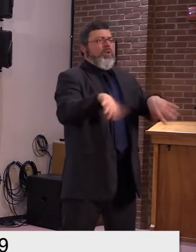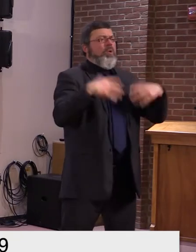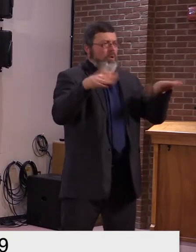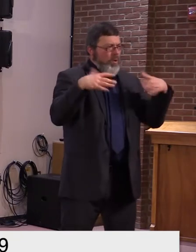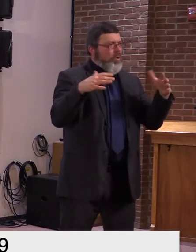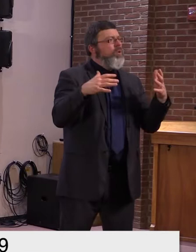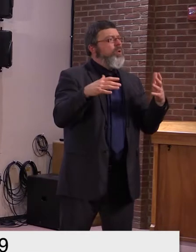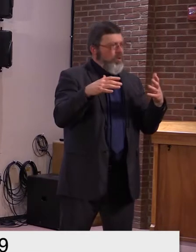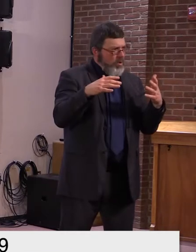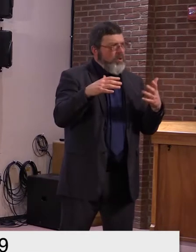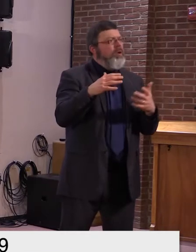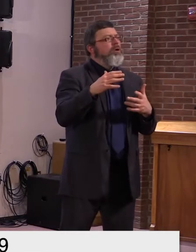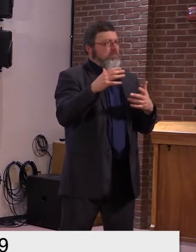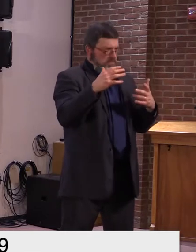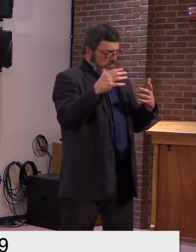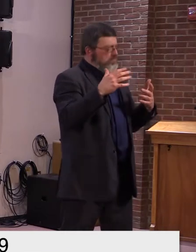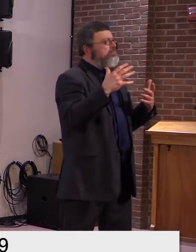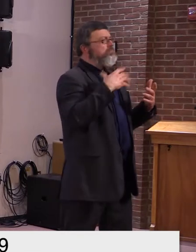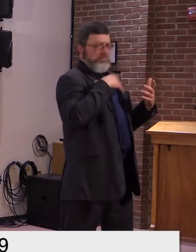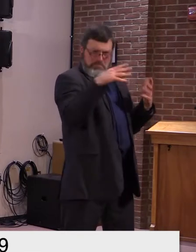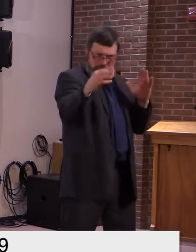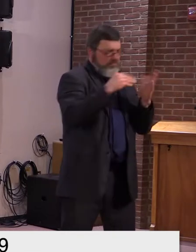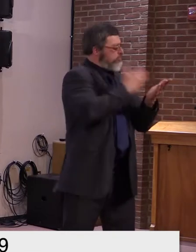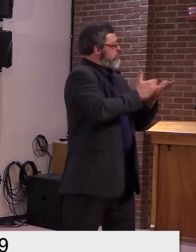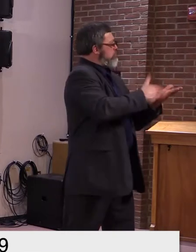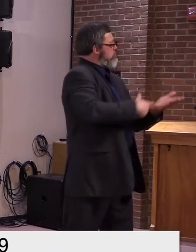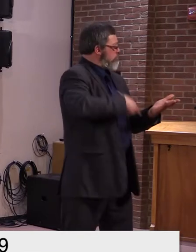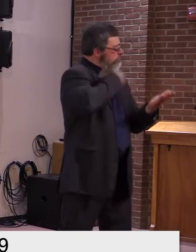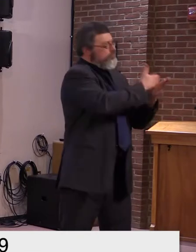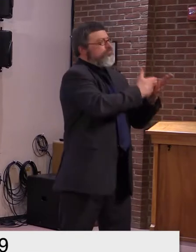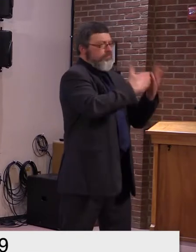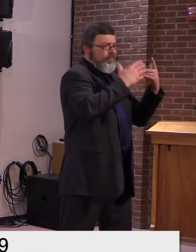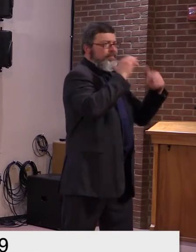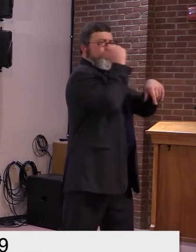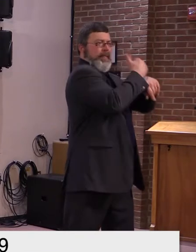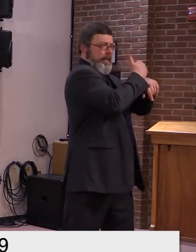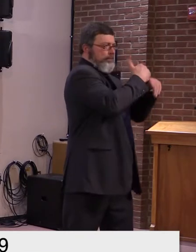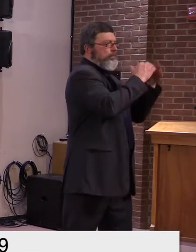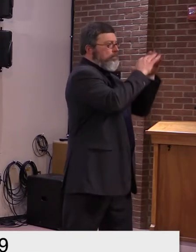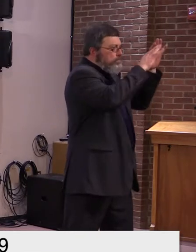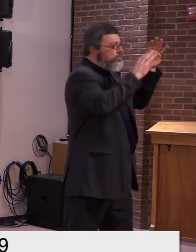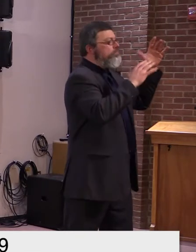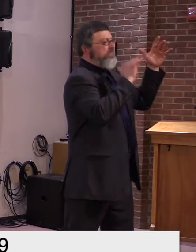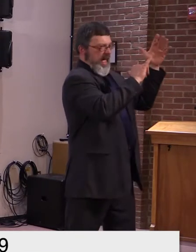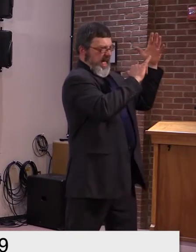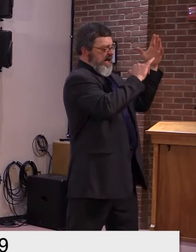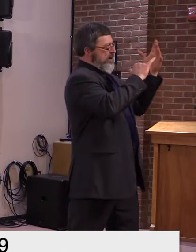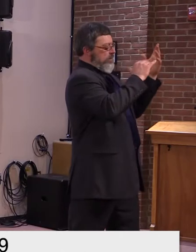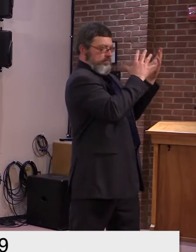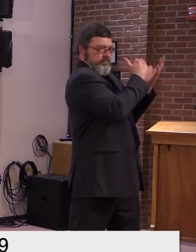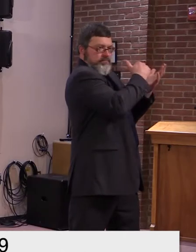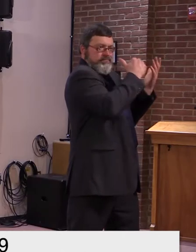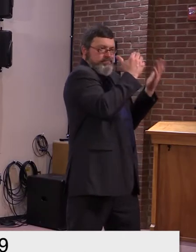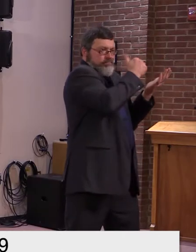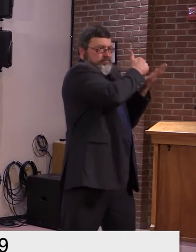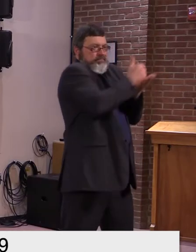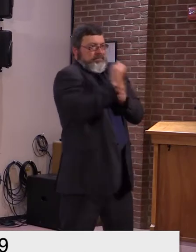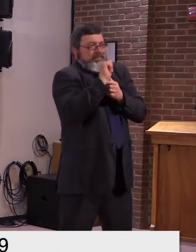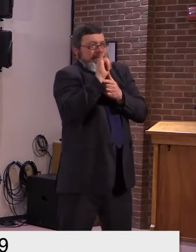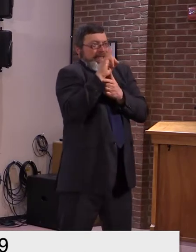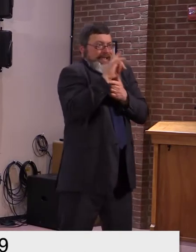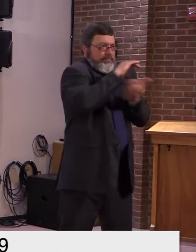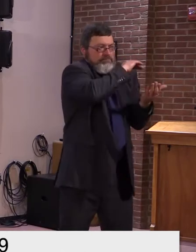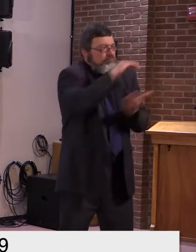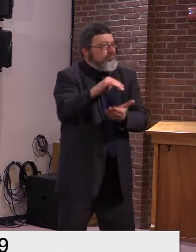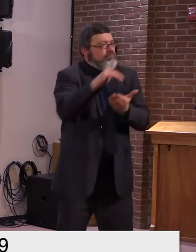very helpful because it created additional pressure on Republicans and Democrats in Congress to do what we all